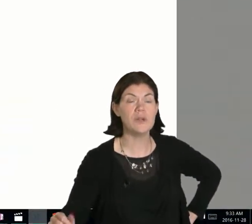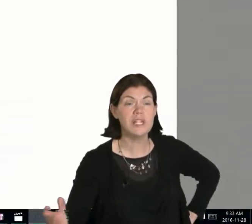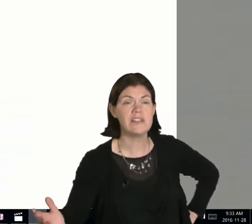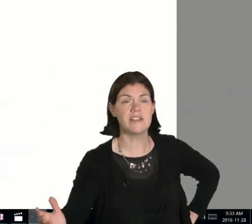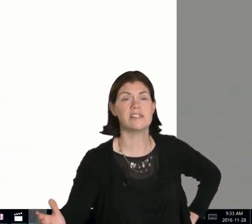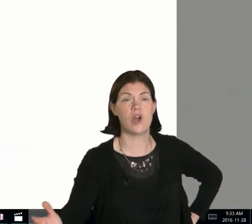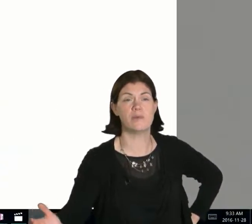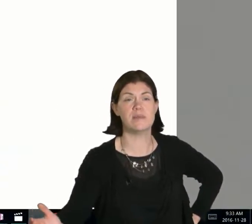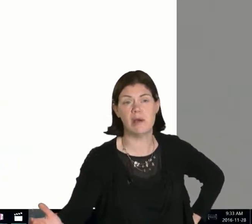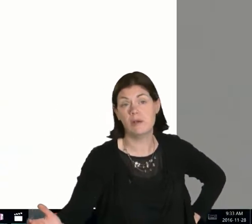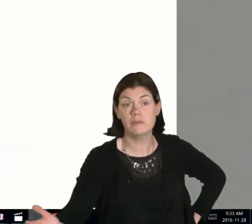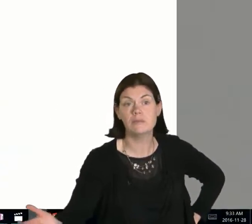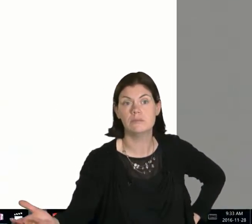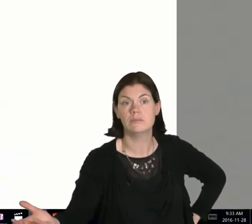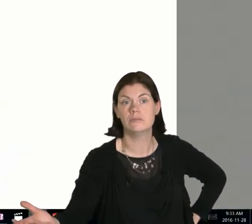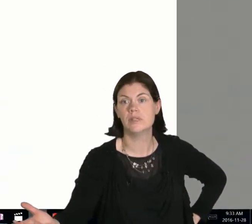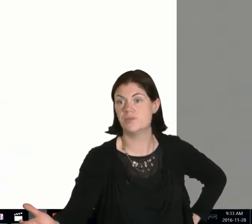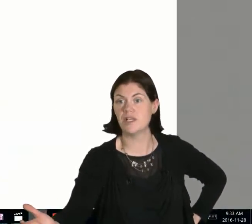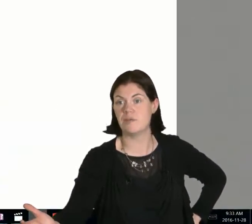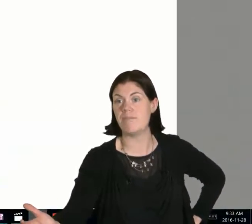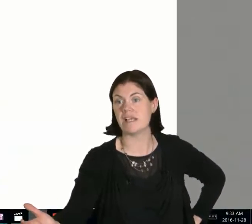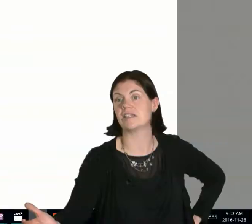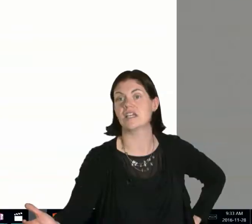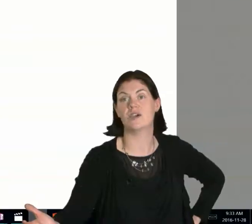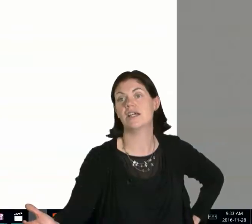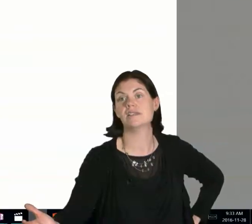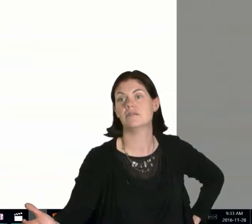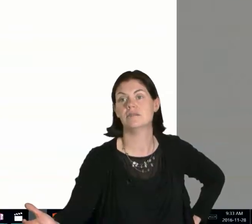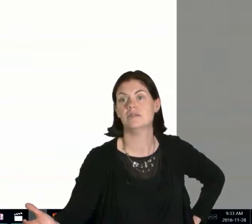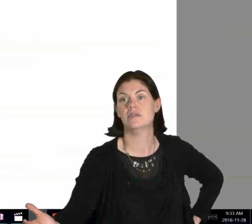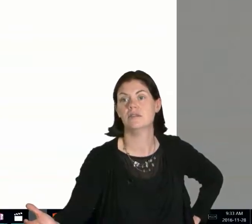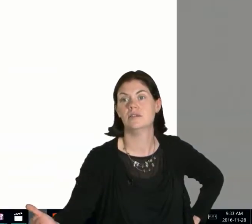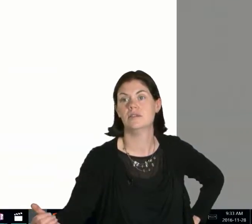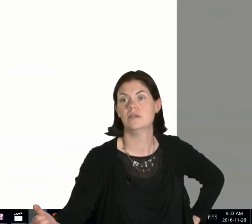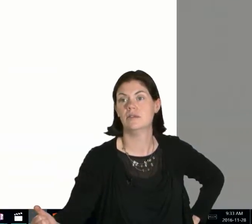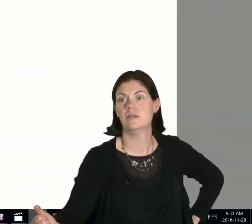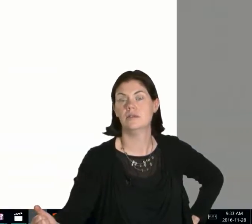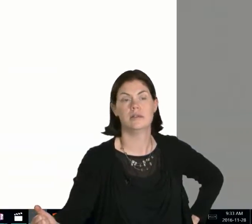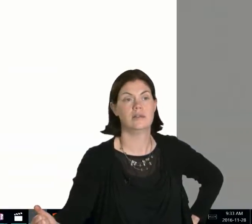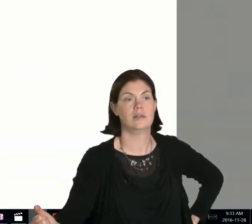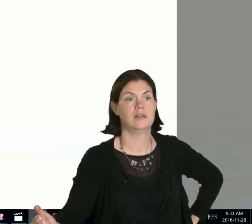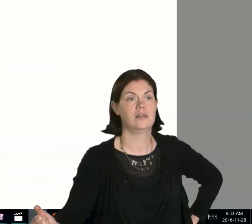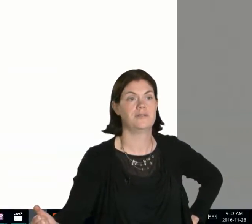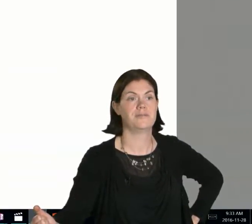What do you really think the song was about? Is really what I'm asking you guys.